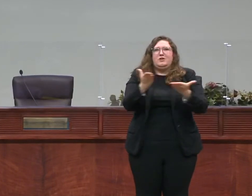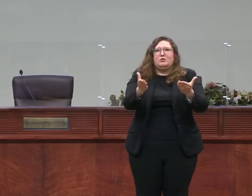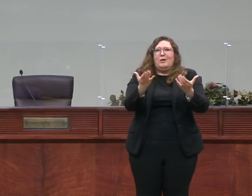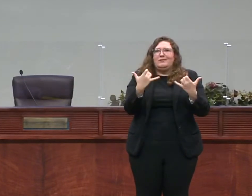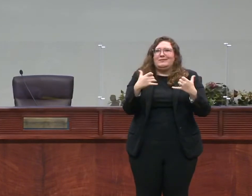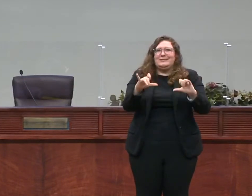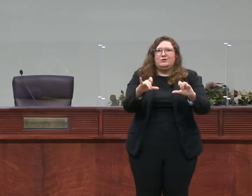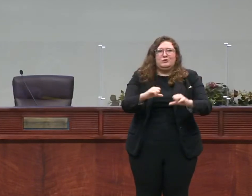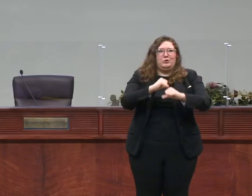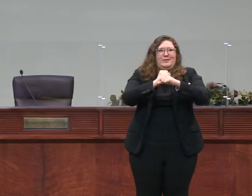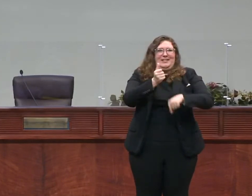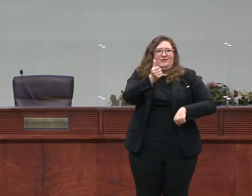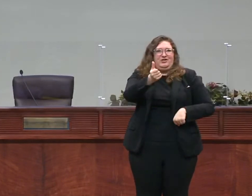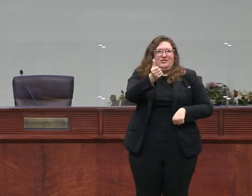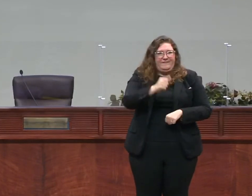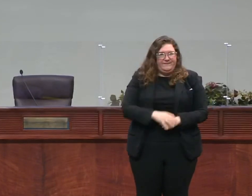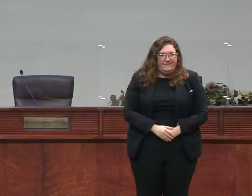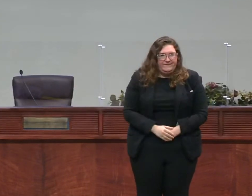well.